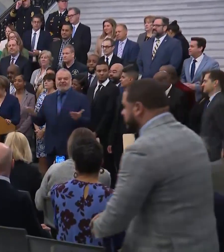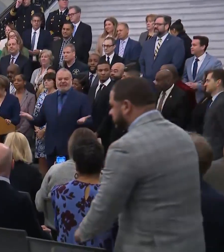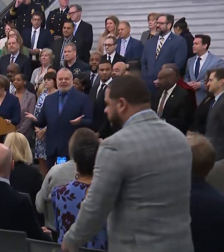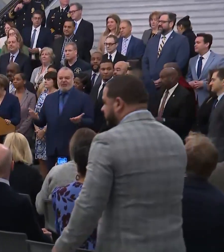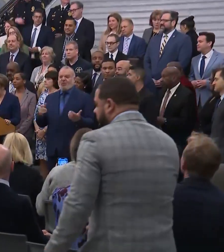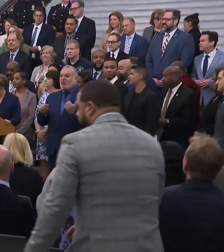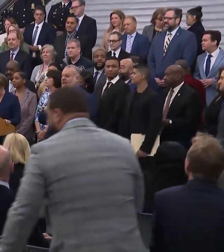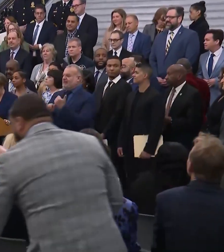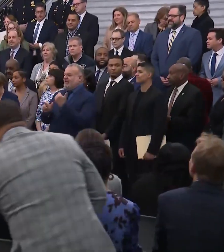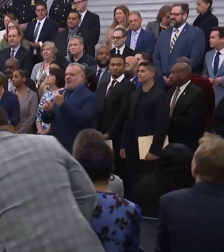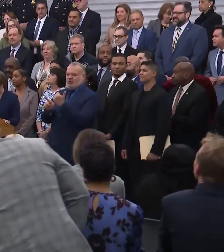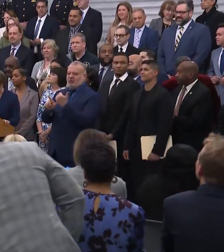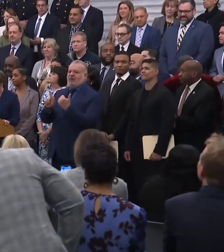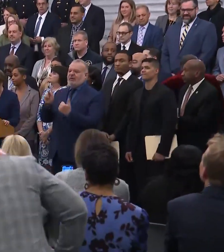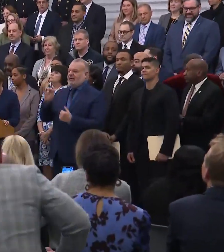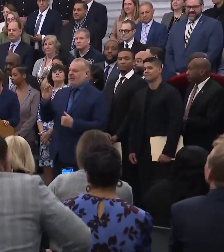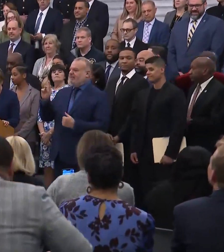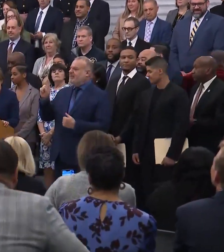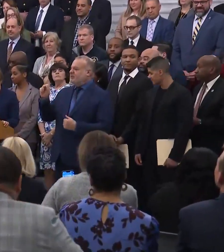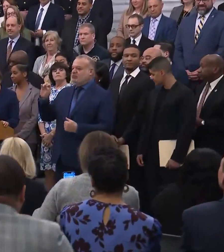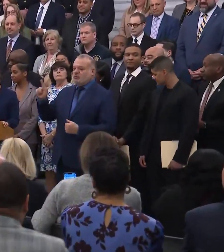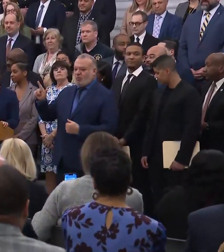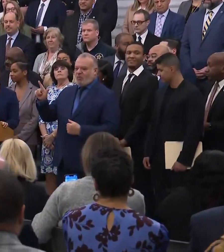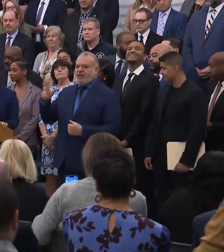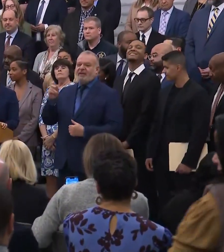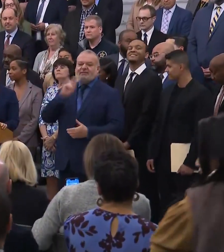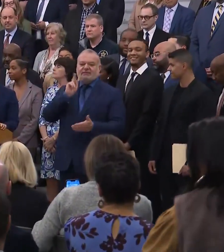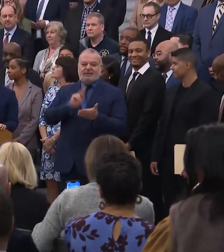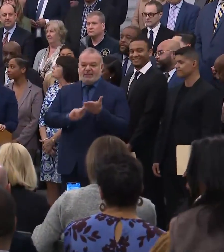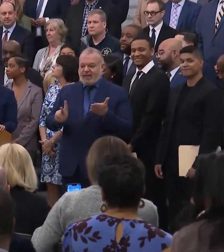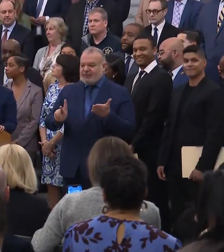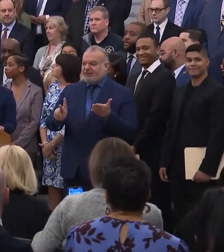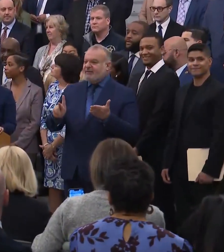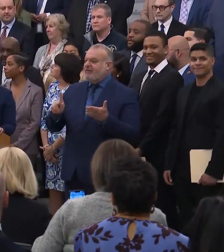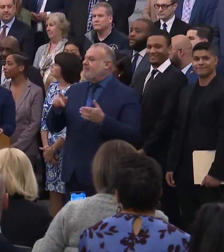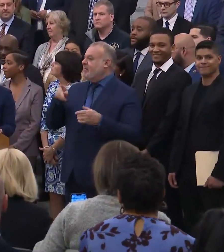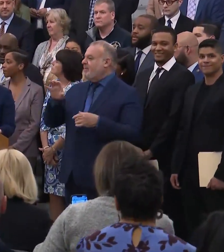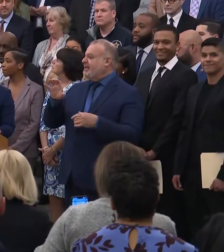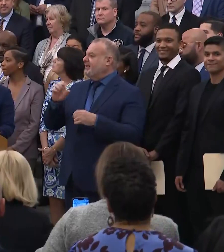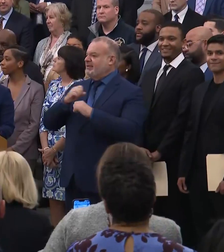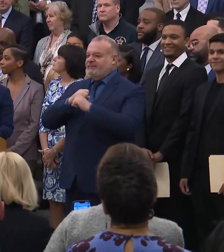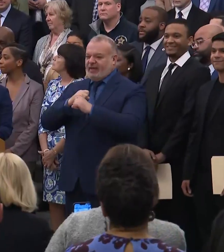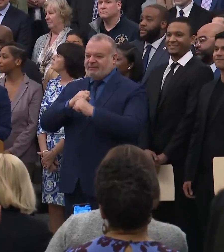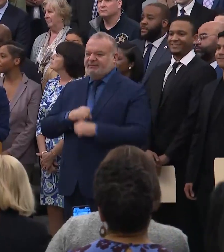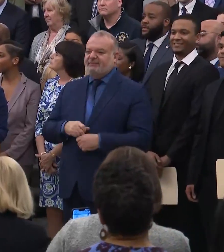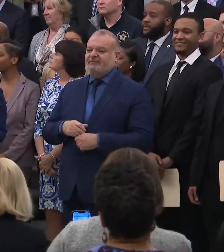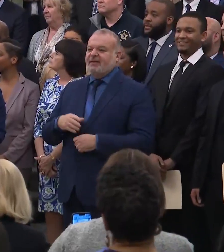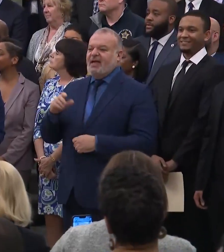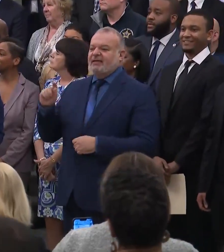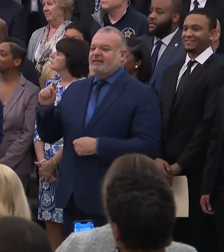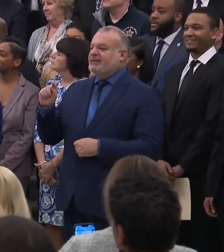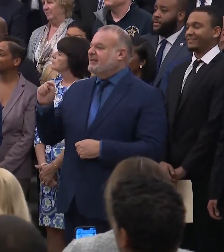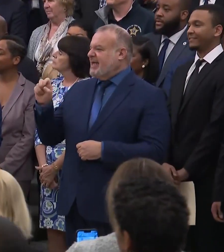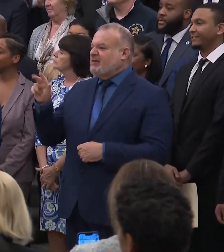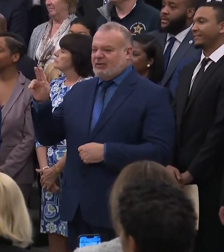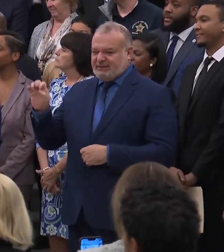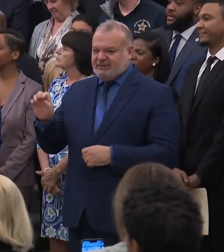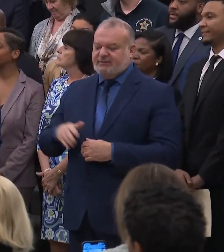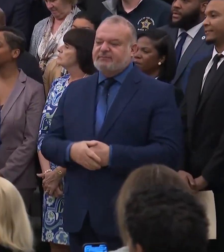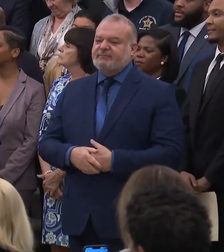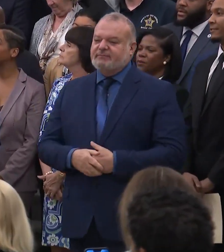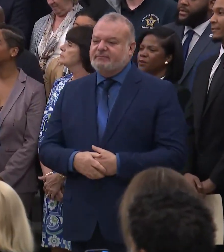our Secretary of Public Safety and Security Terrence Reedy, Deputy Secretary Sue Terry, Chief Legal Counsel Paige Scott